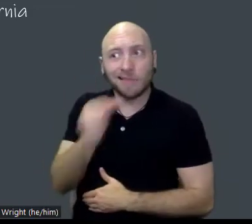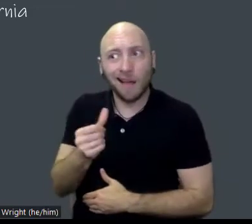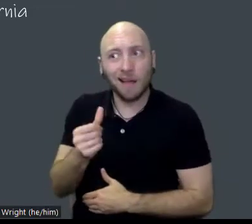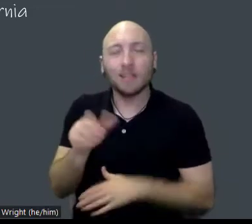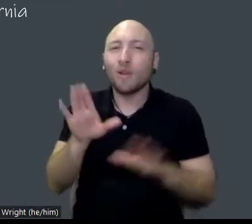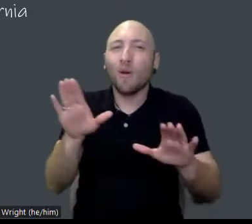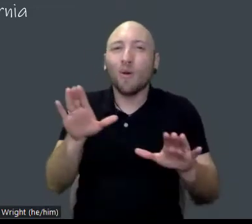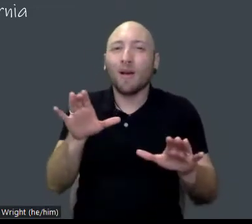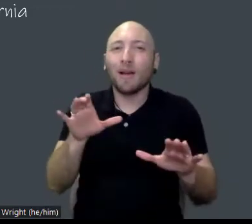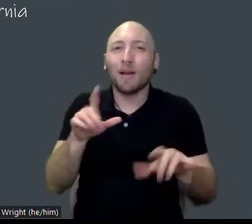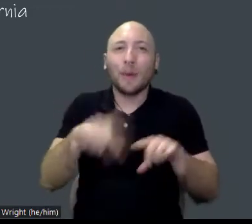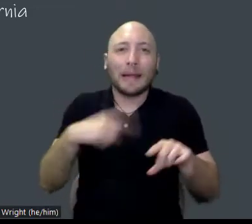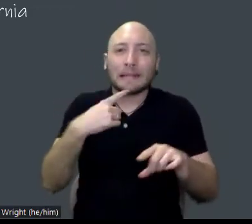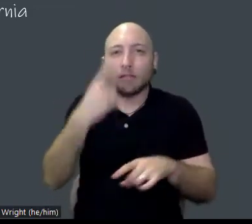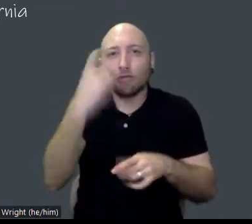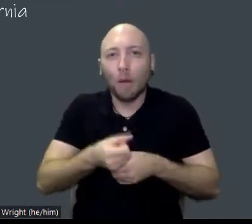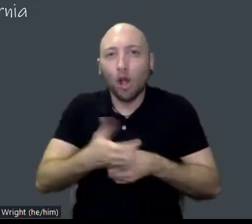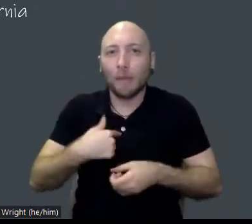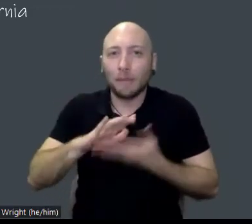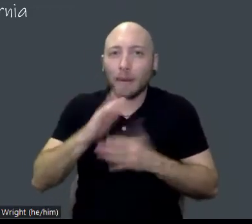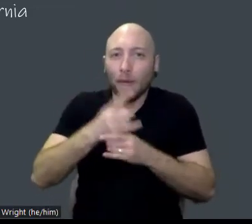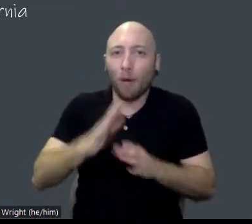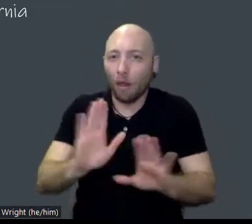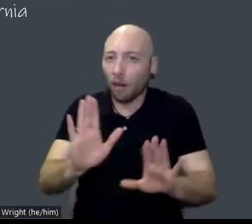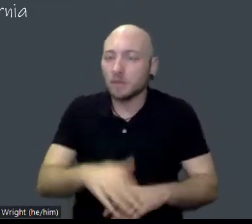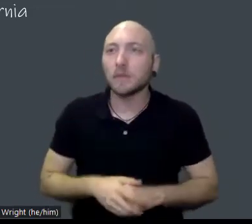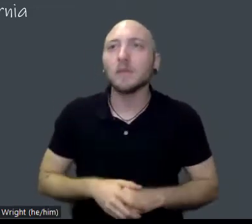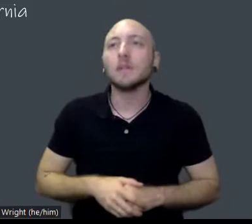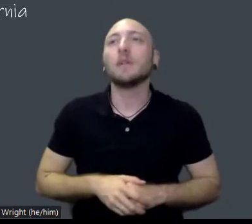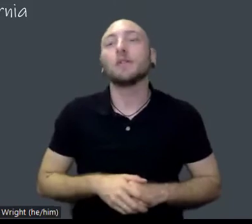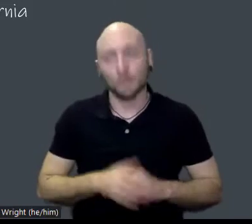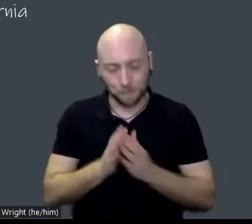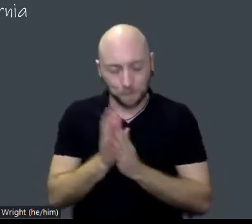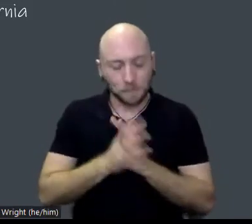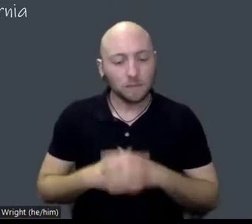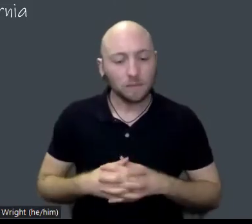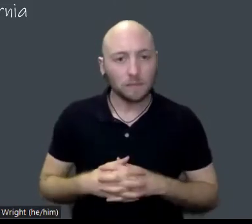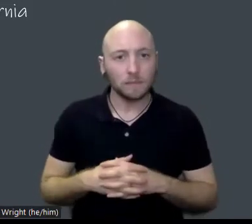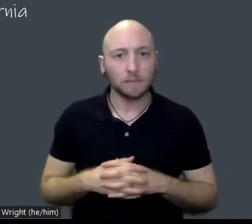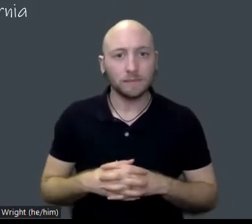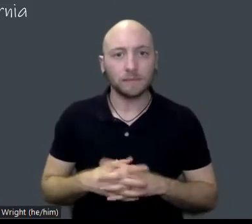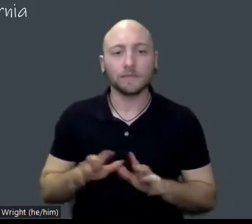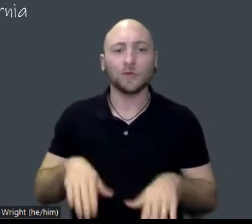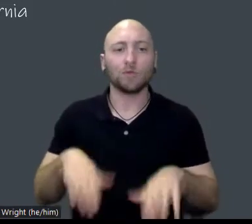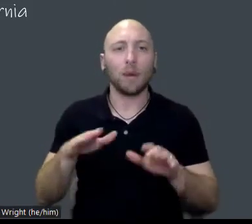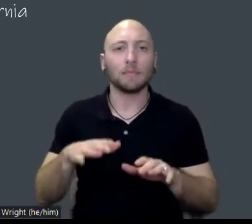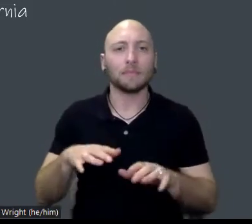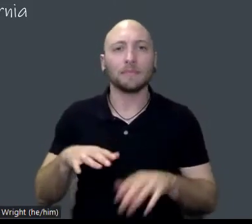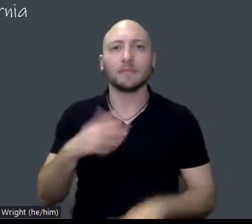Um, yeah, and I grew up, I'm in suburban